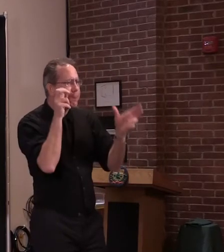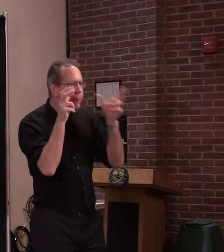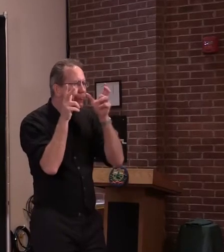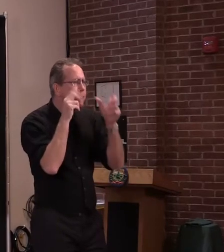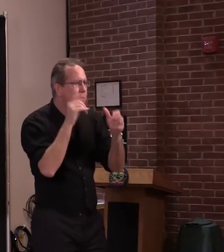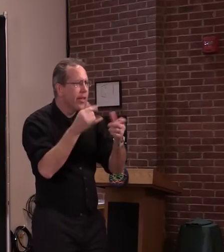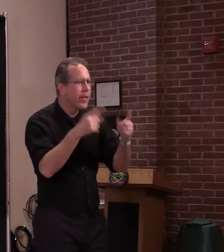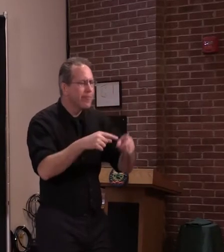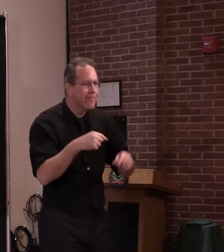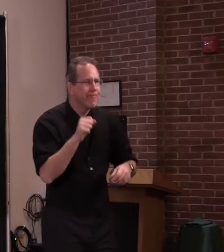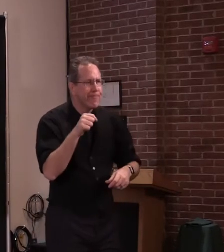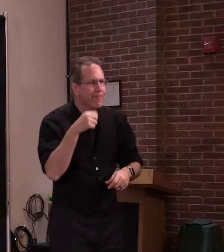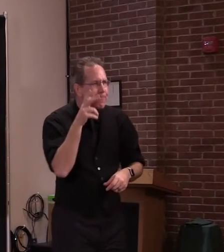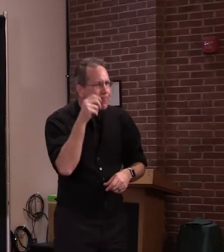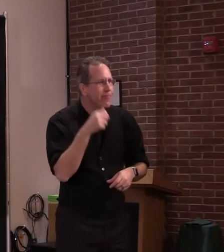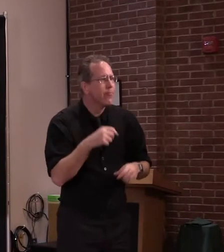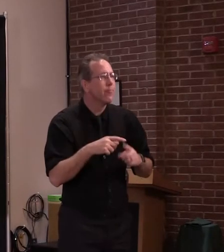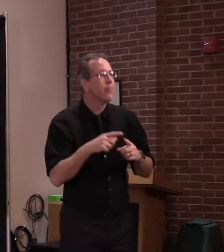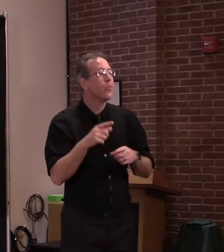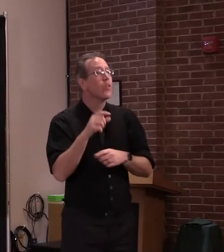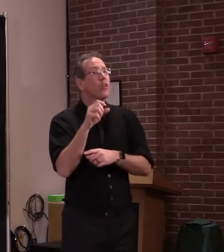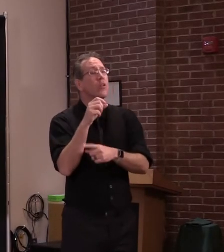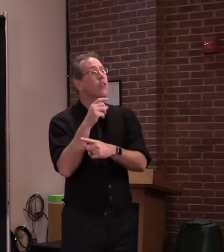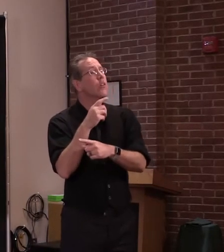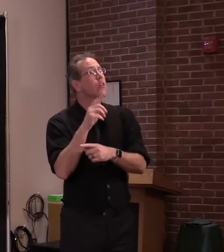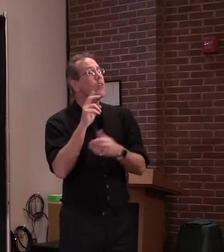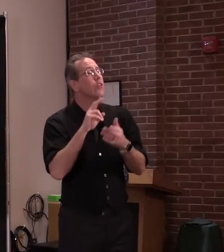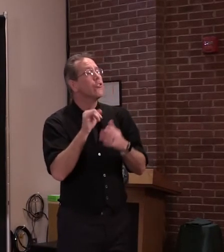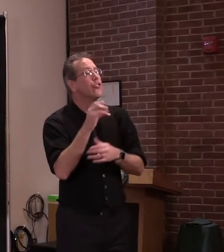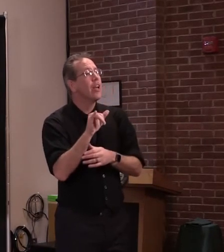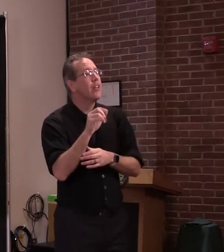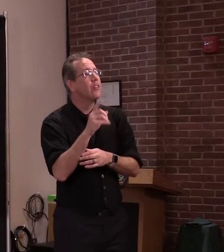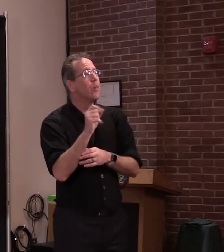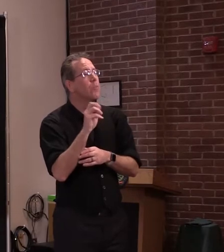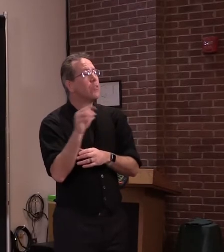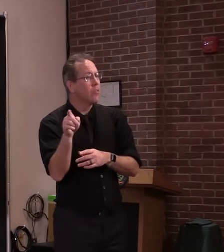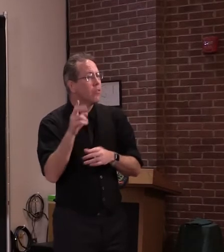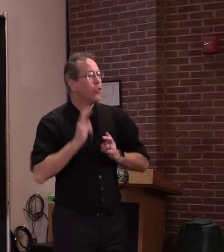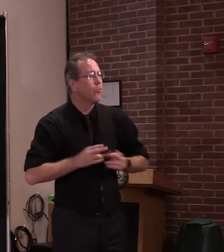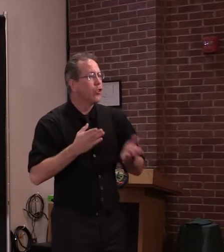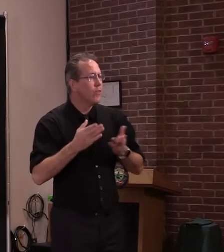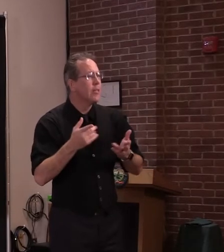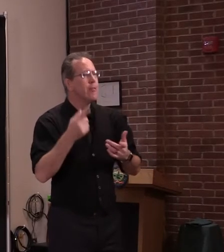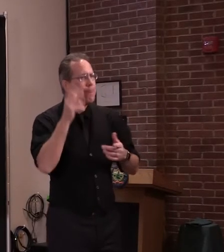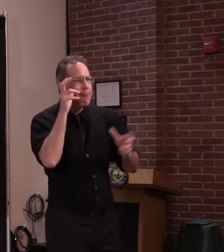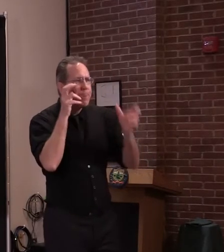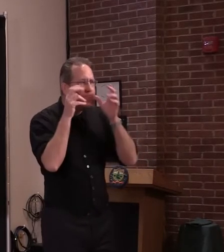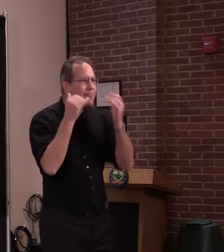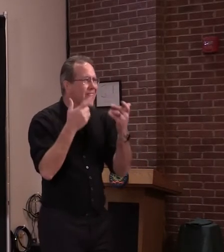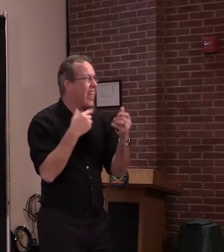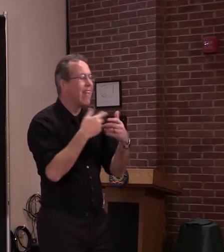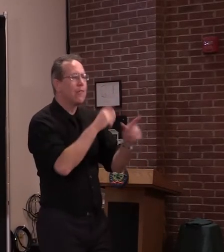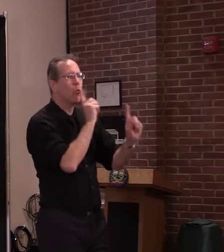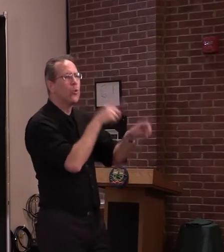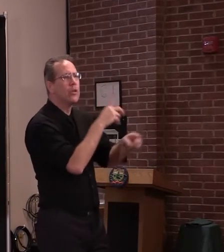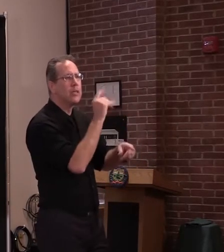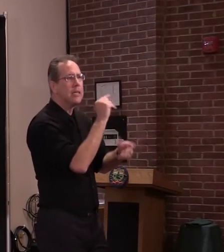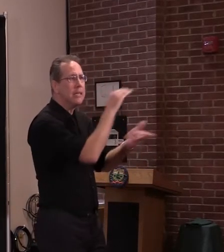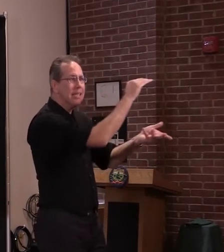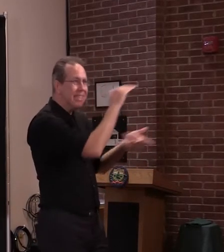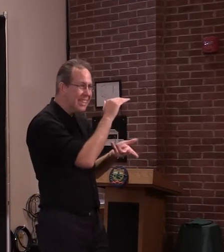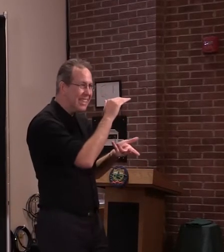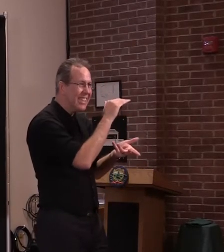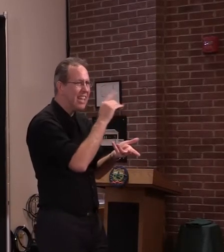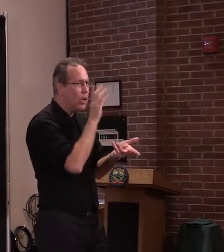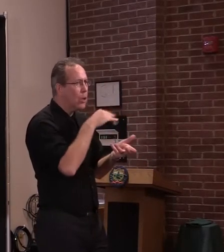particular, is on supply. You know, a lot of the decision making is predicated on supply. So, again, we anticipated making this move in